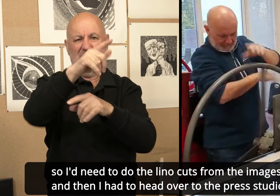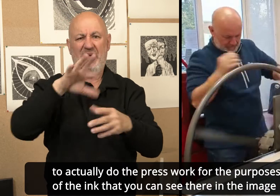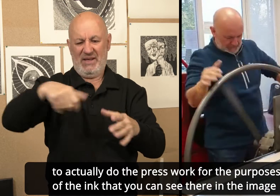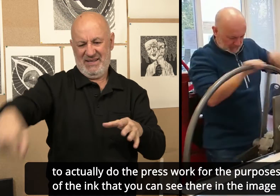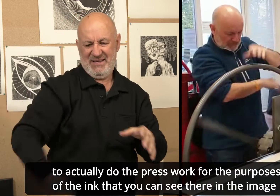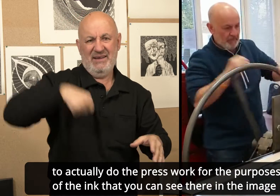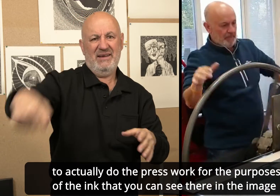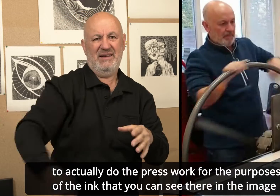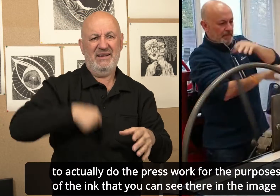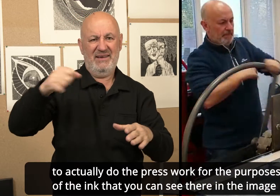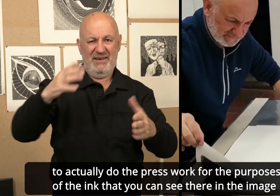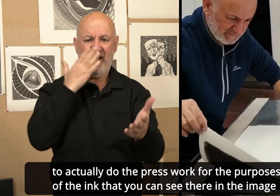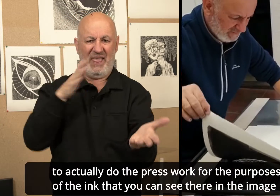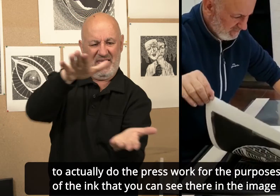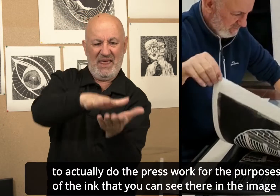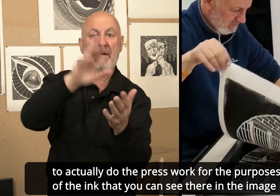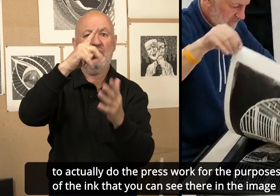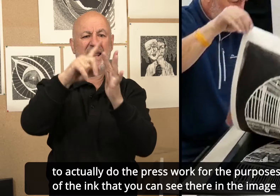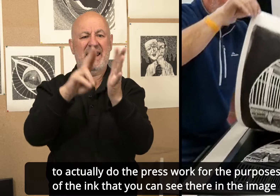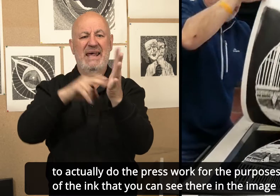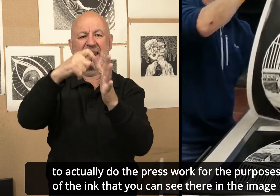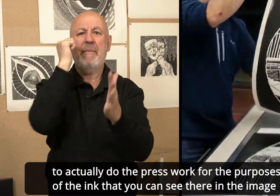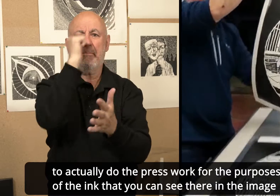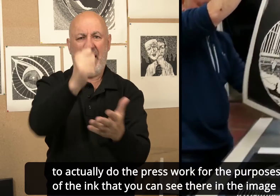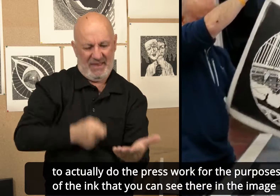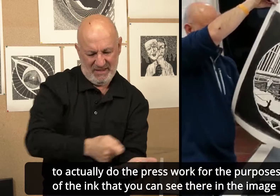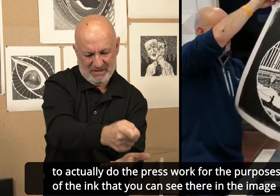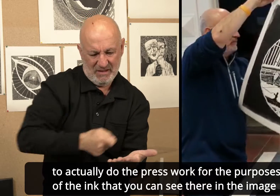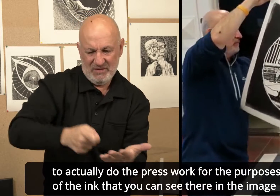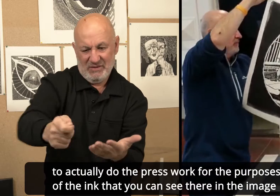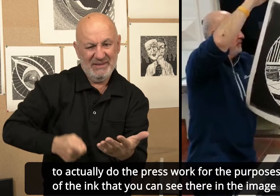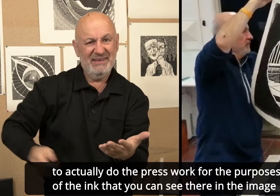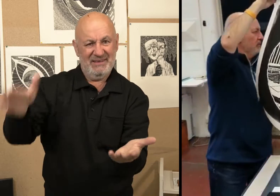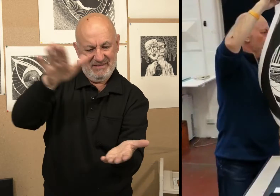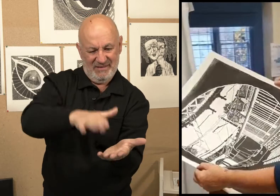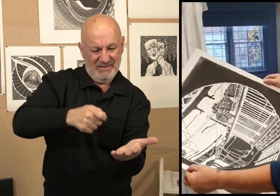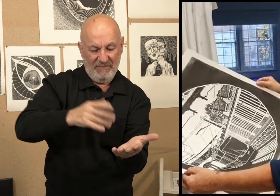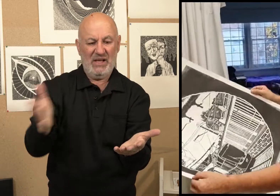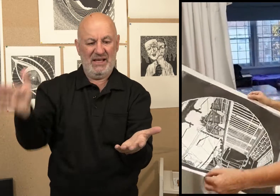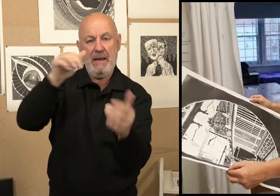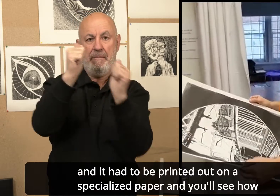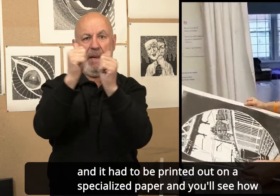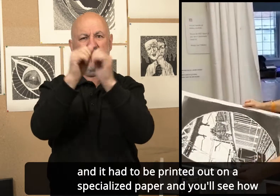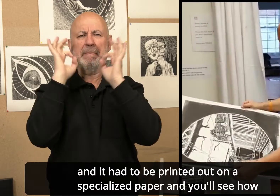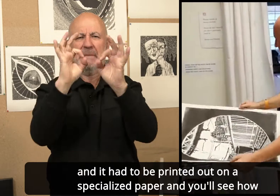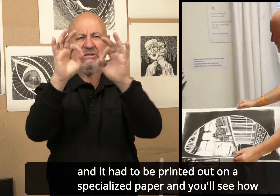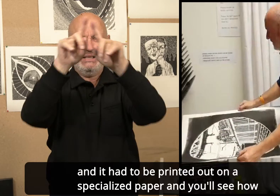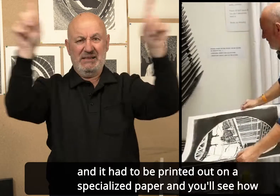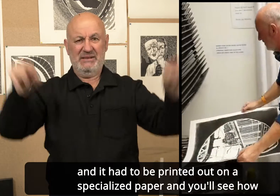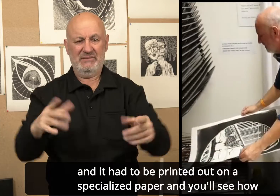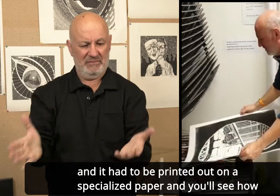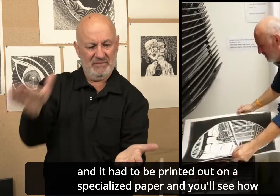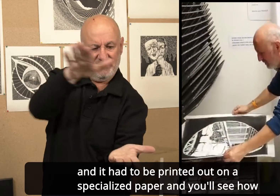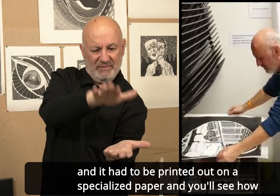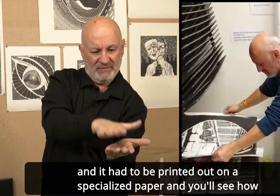press studio to actually do the press work for the purposes of the ink that you can see there in the image. And it